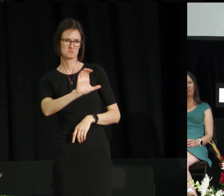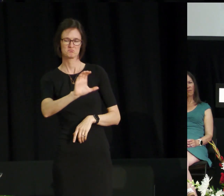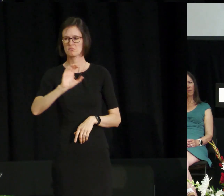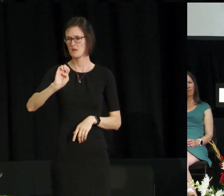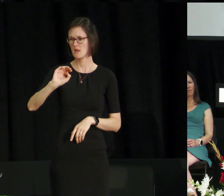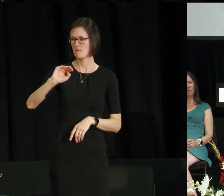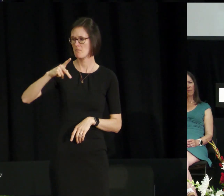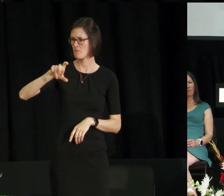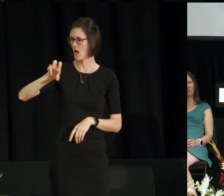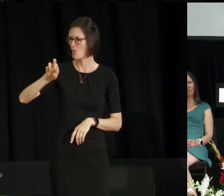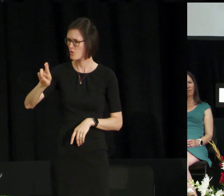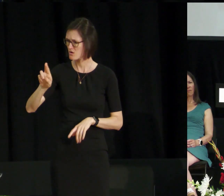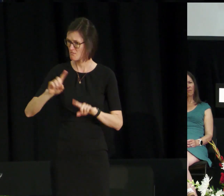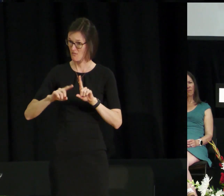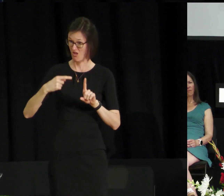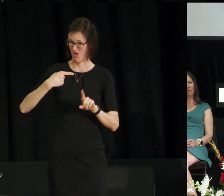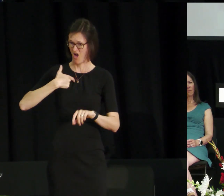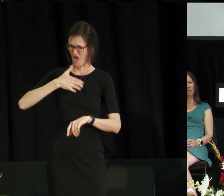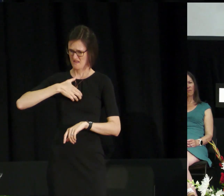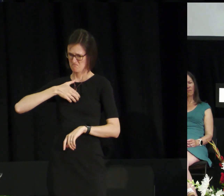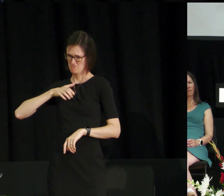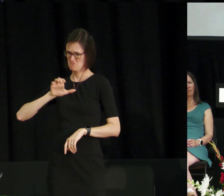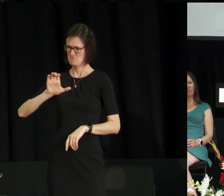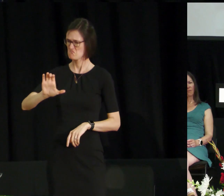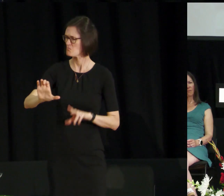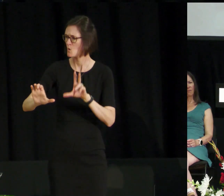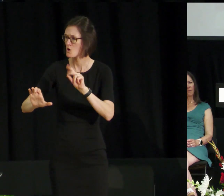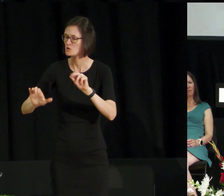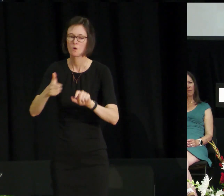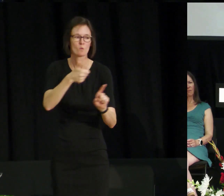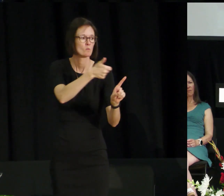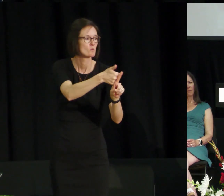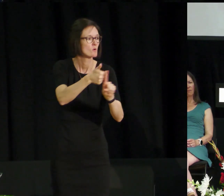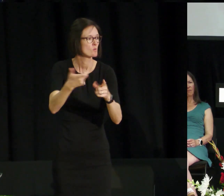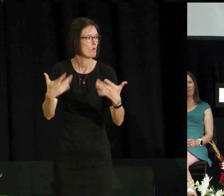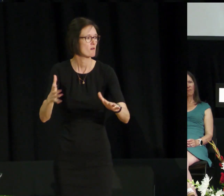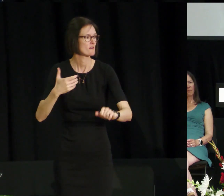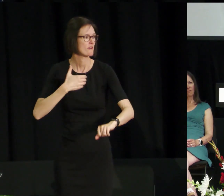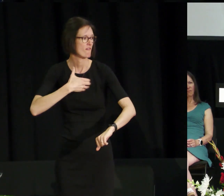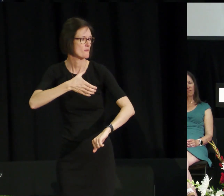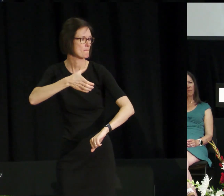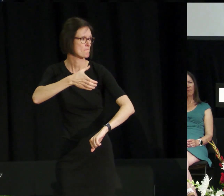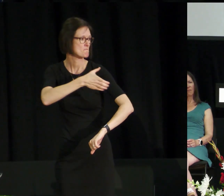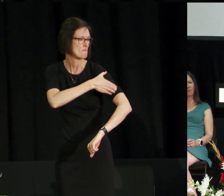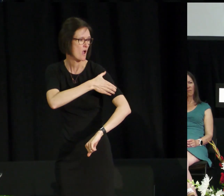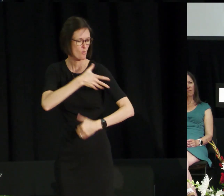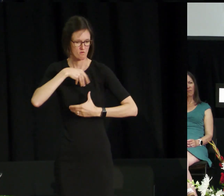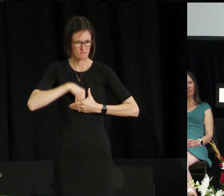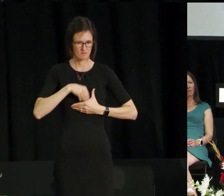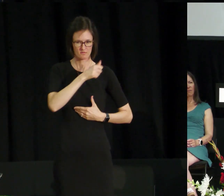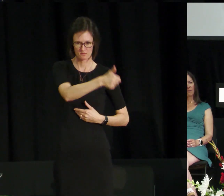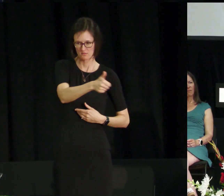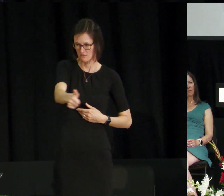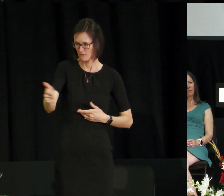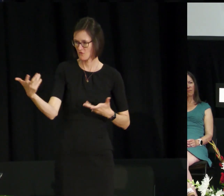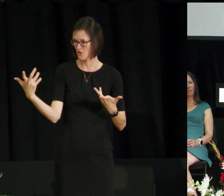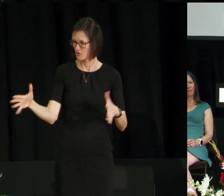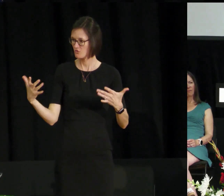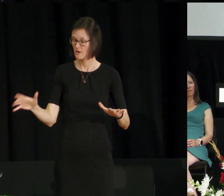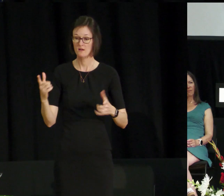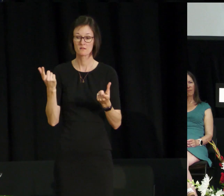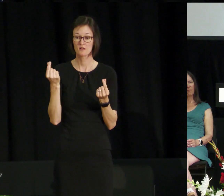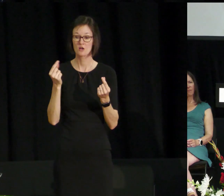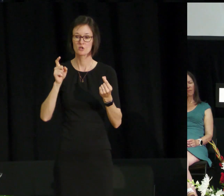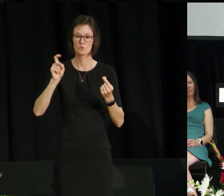already Have the power Inside of you You only need To step Into it So as you Move forward